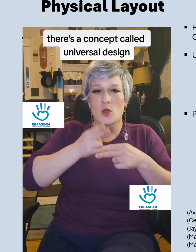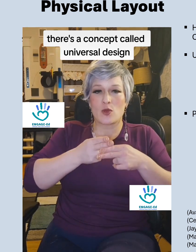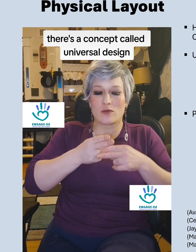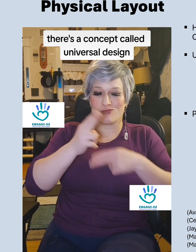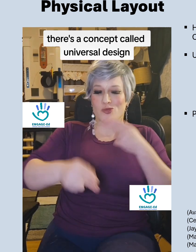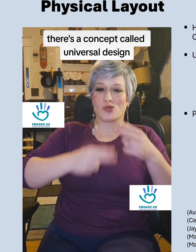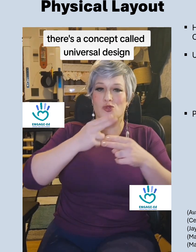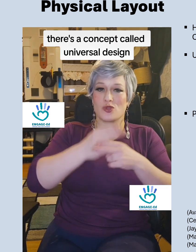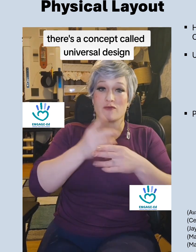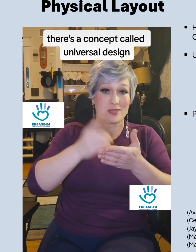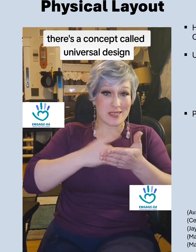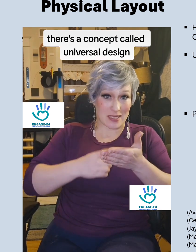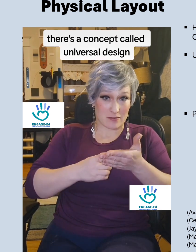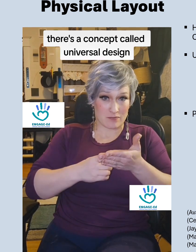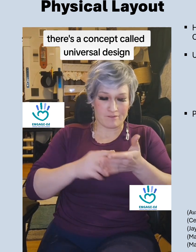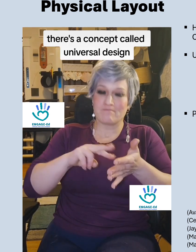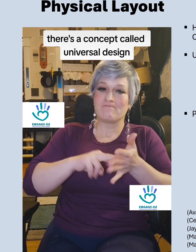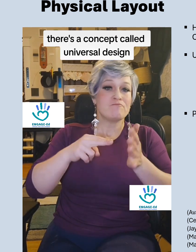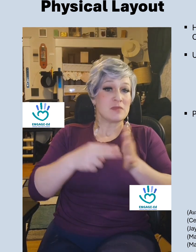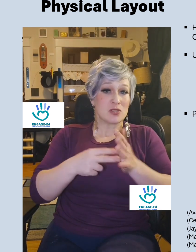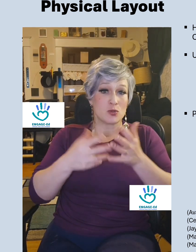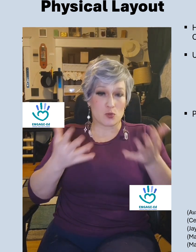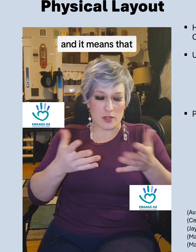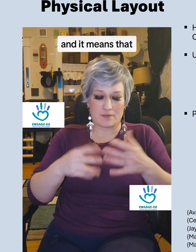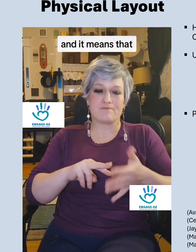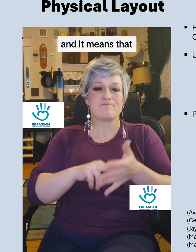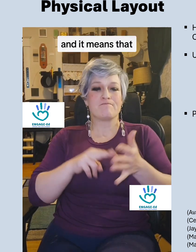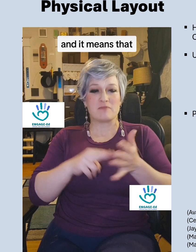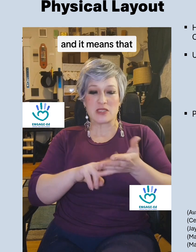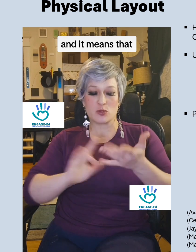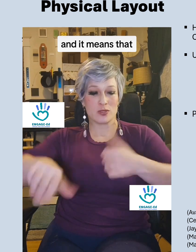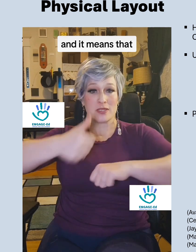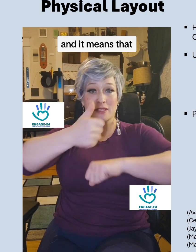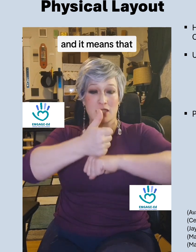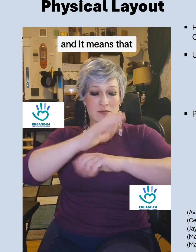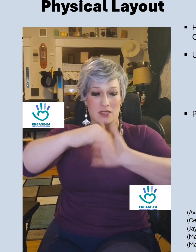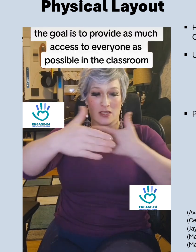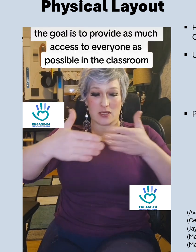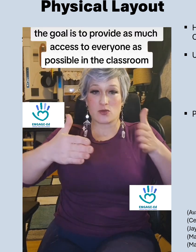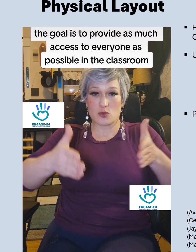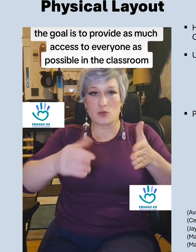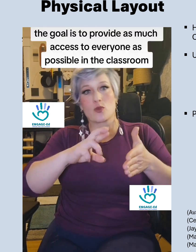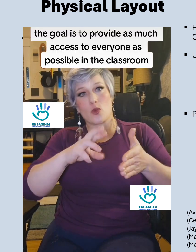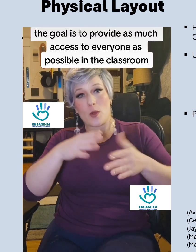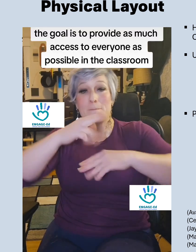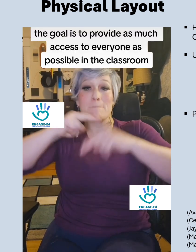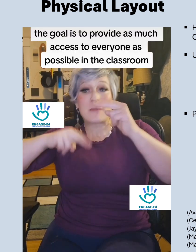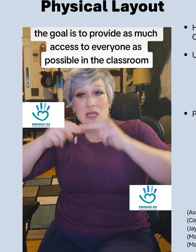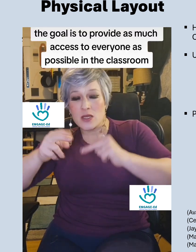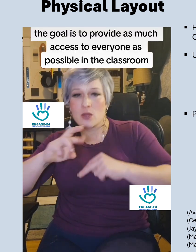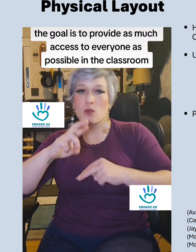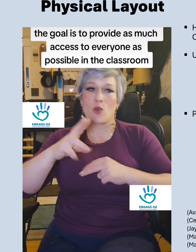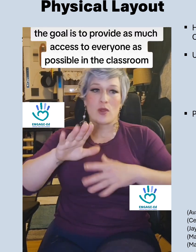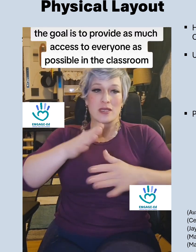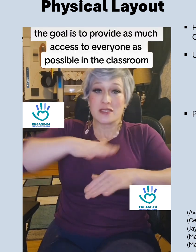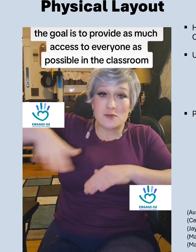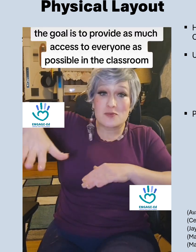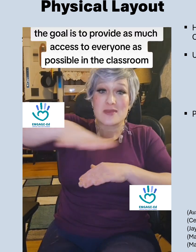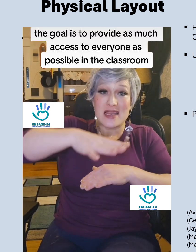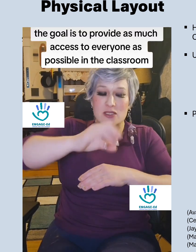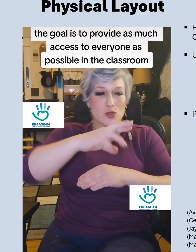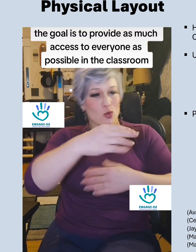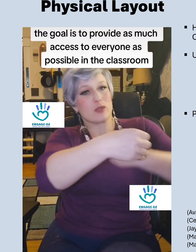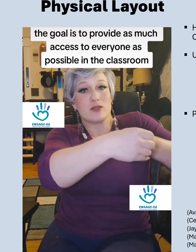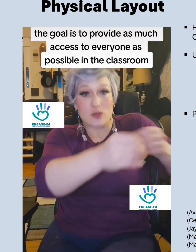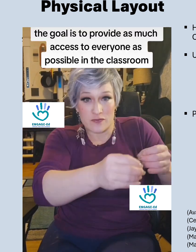There's a concept called universal design, and it means that the goal is to provide as much access